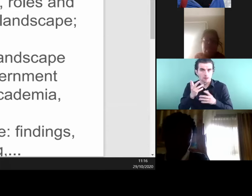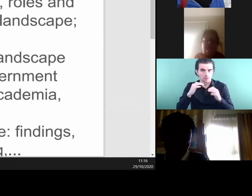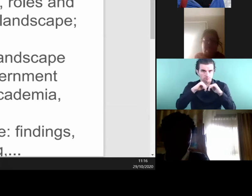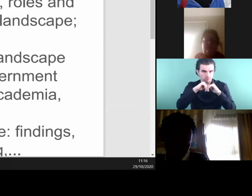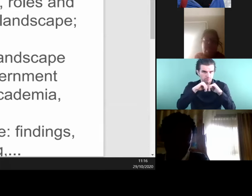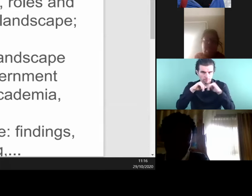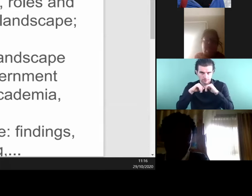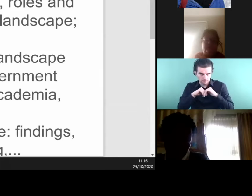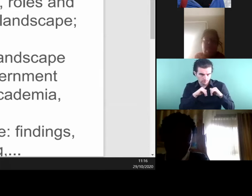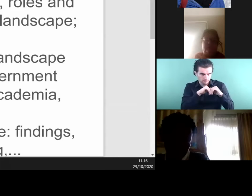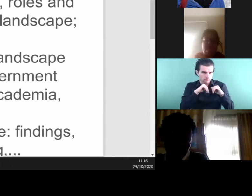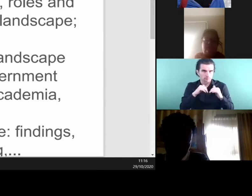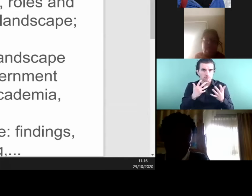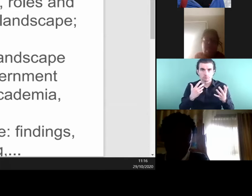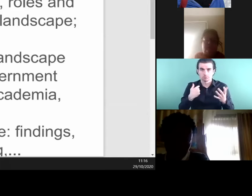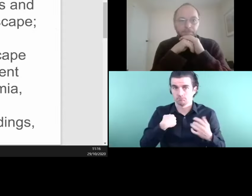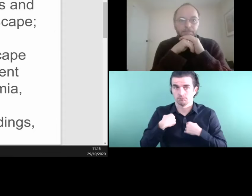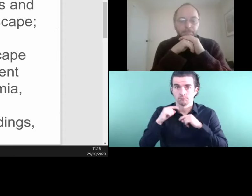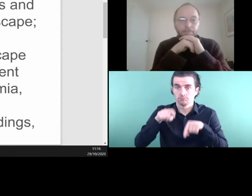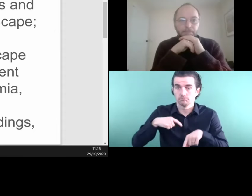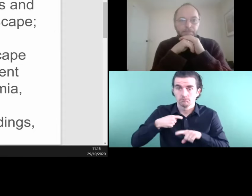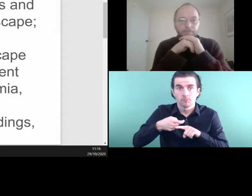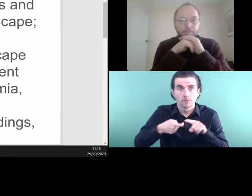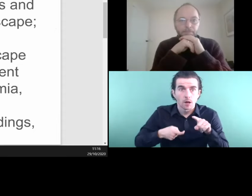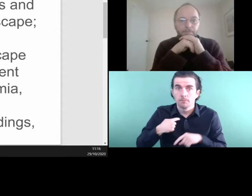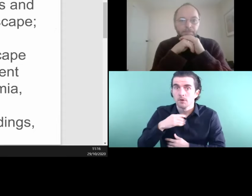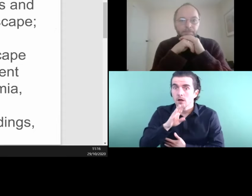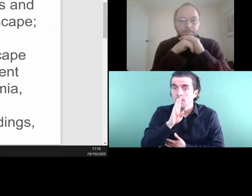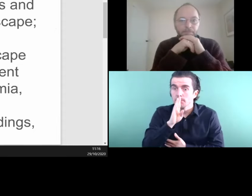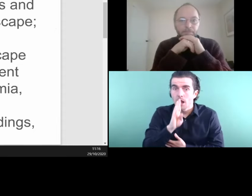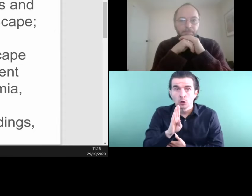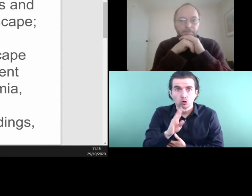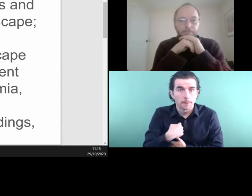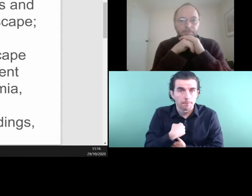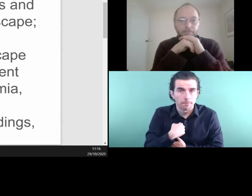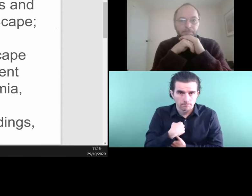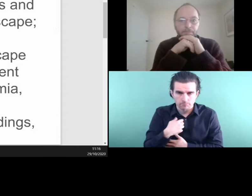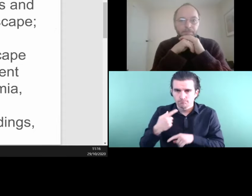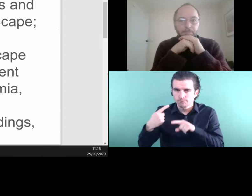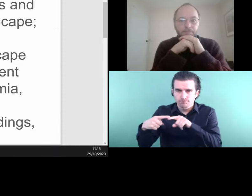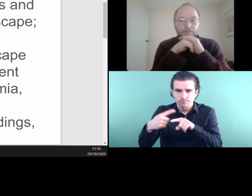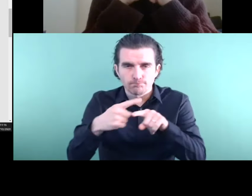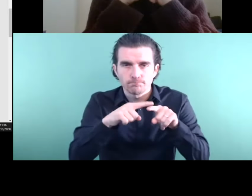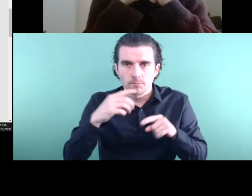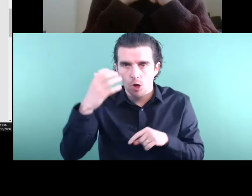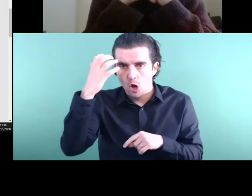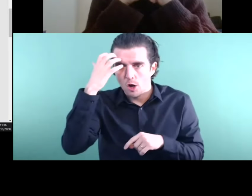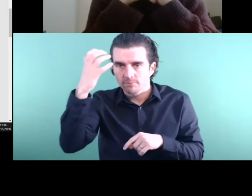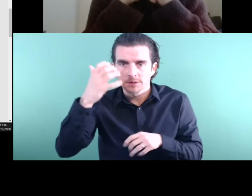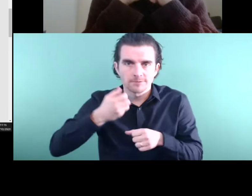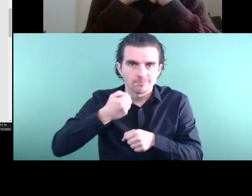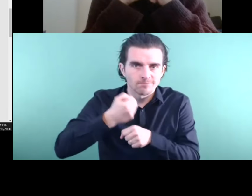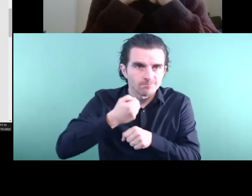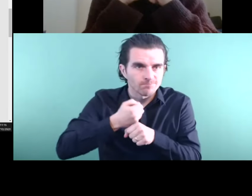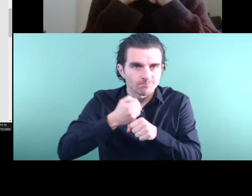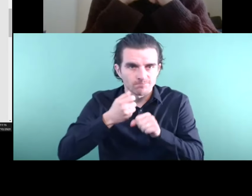environments are much more intertwined, and that gives quite a different, but in some cases that's an advantage